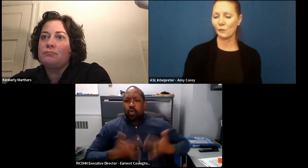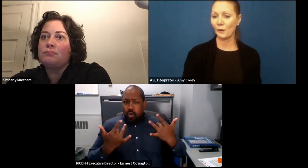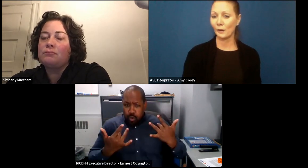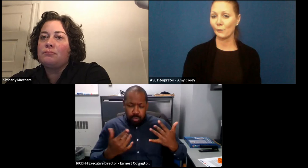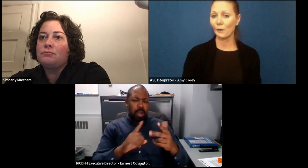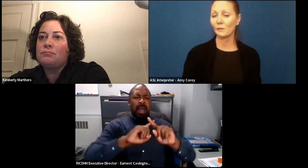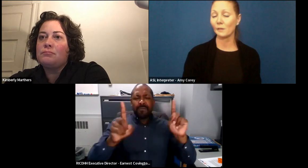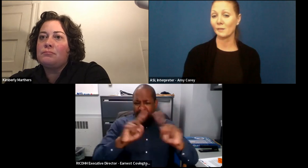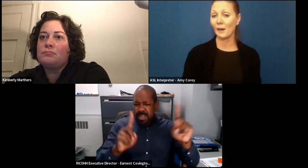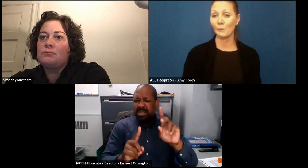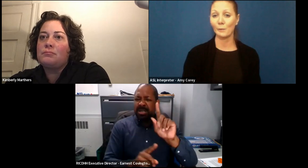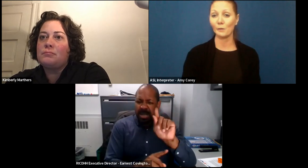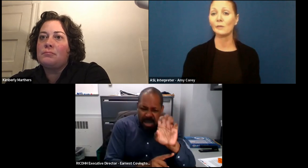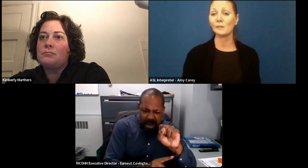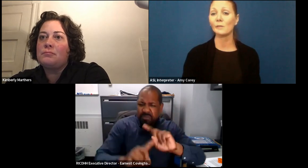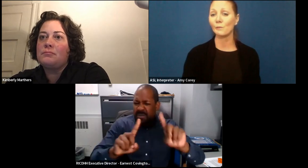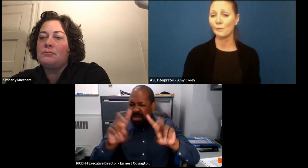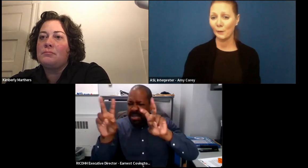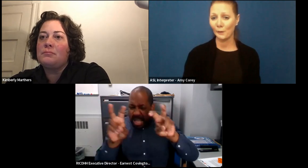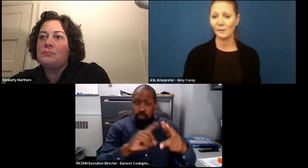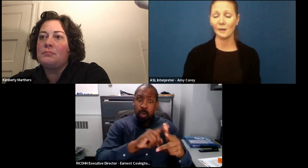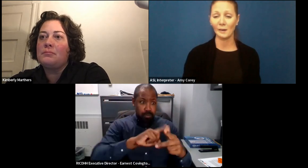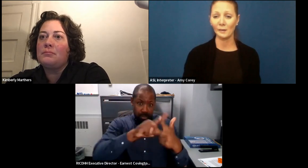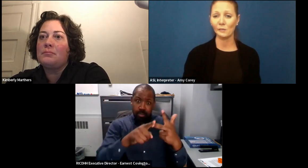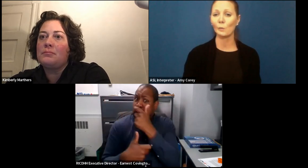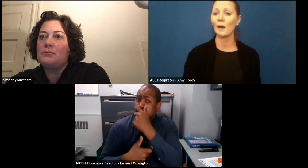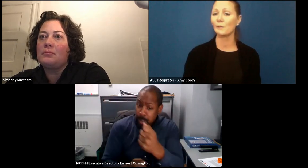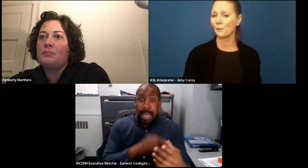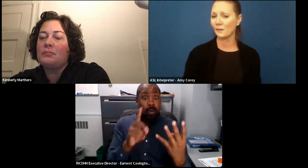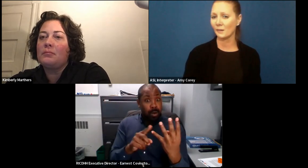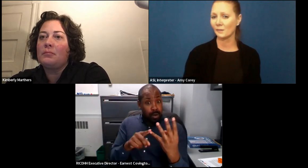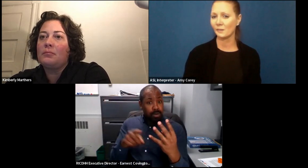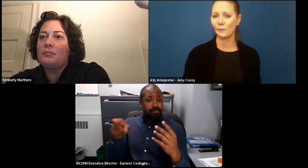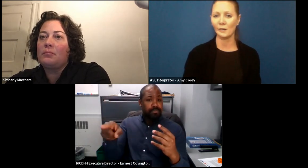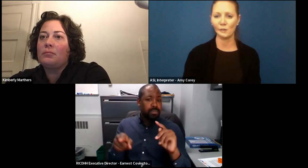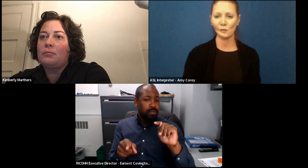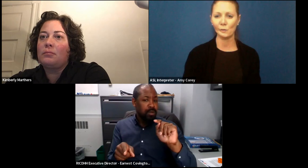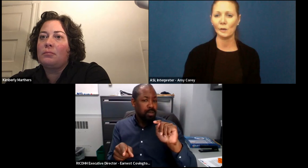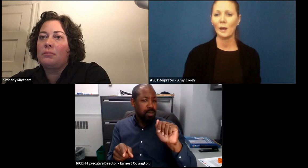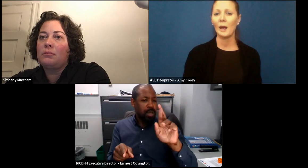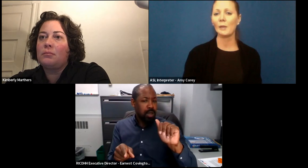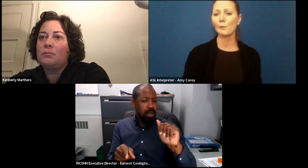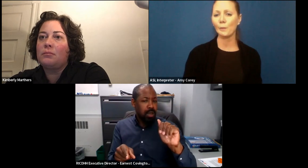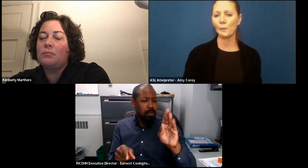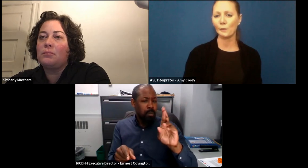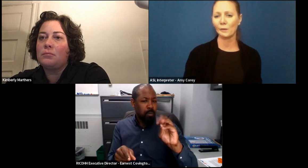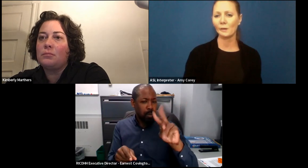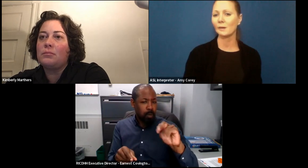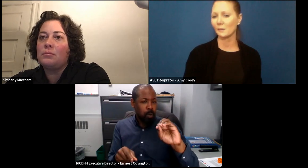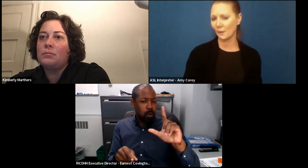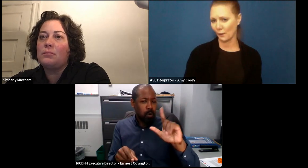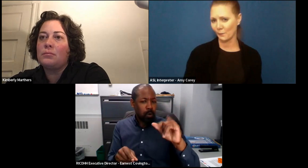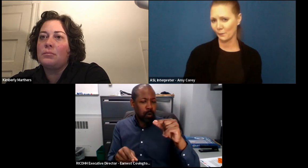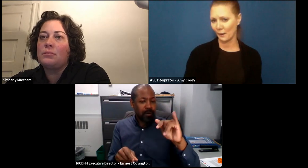provide these training for us as staff members. That's very exciting. So we'll have different dates and different issues. And the 4th